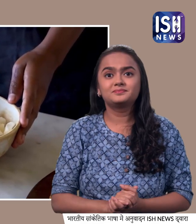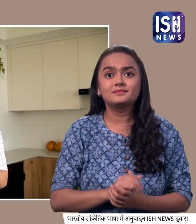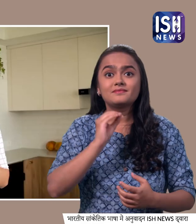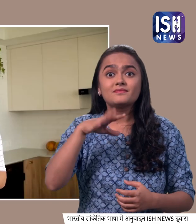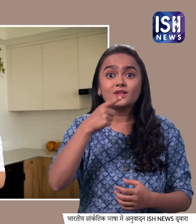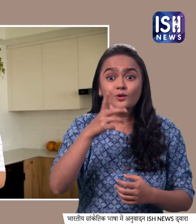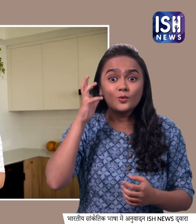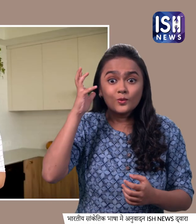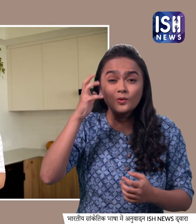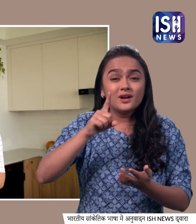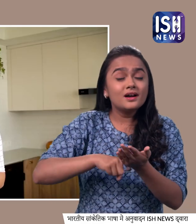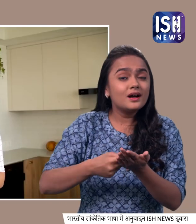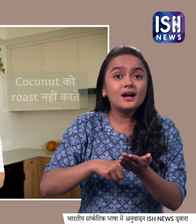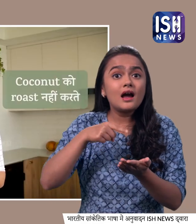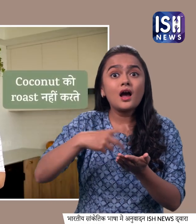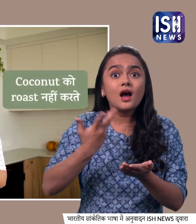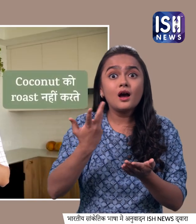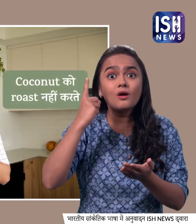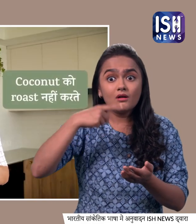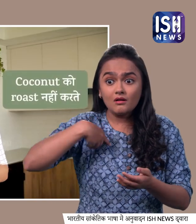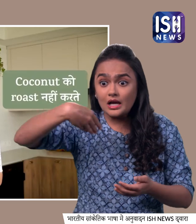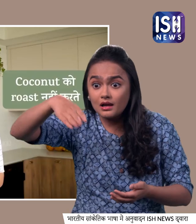We coconut butter butter. will not coconut butter.